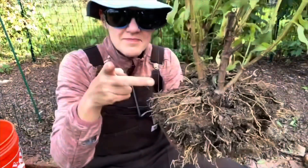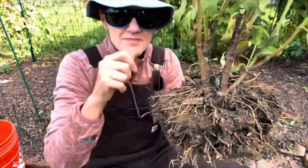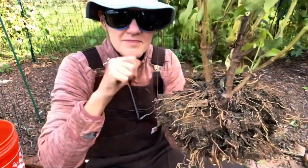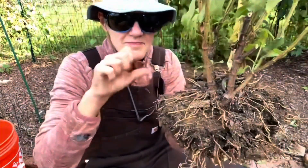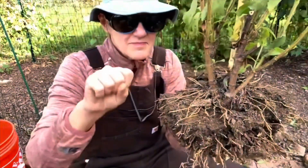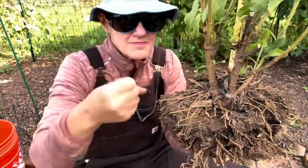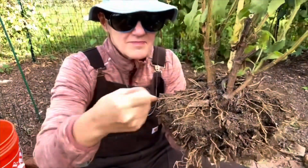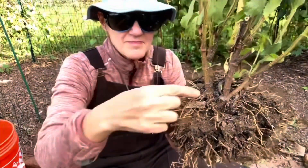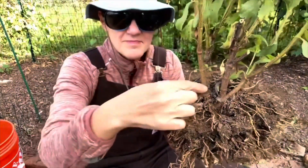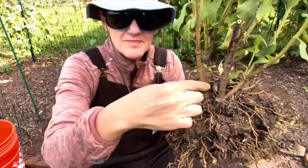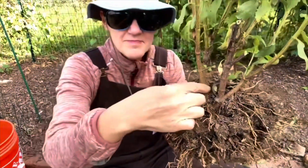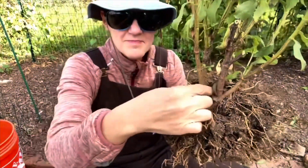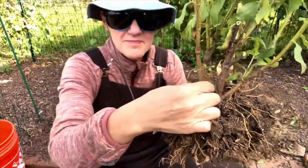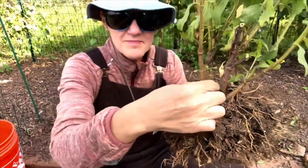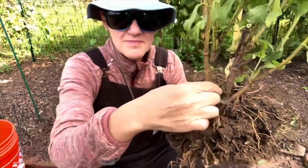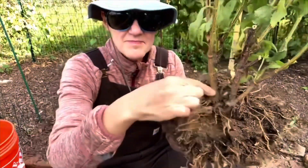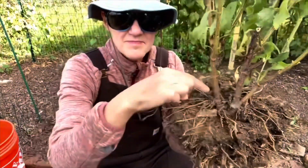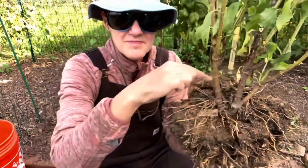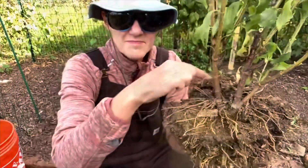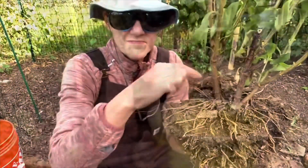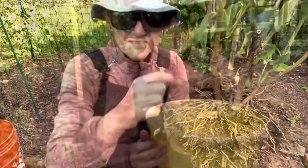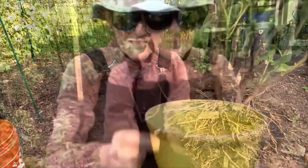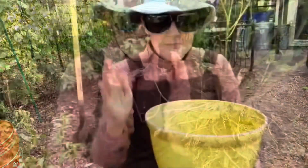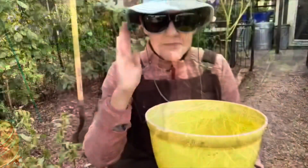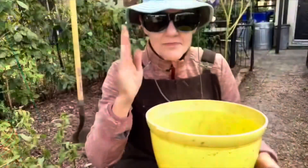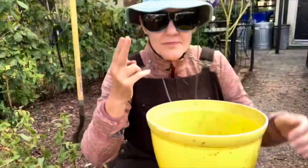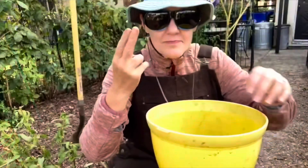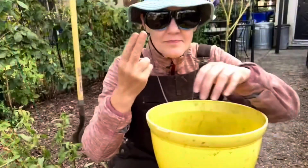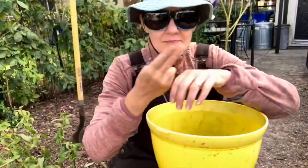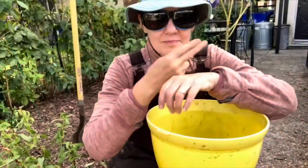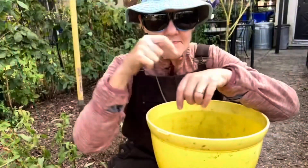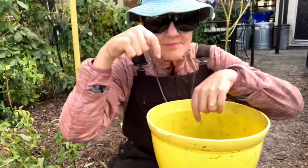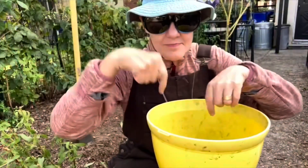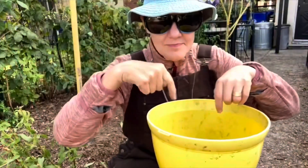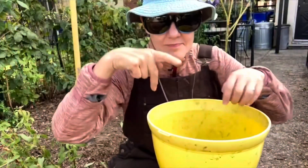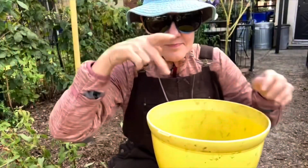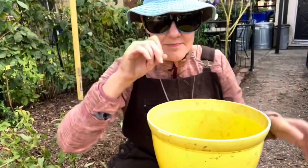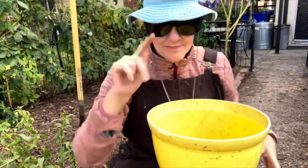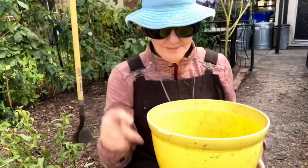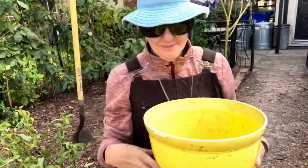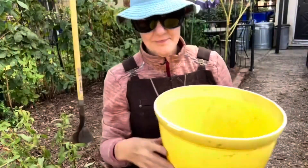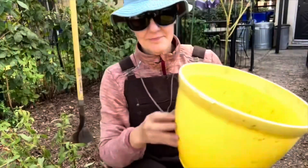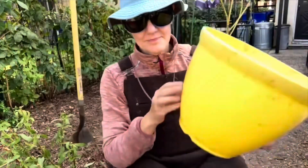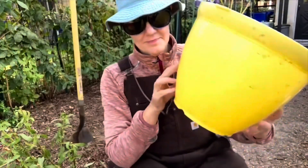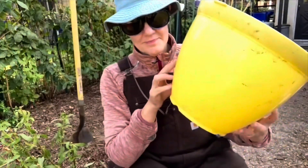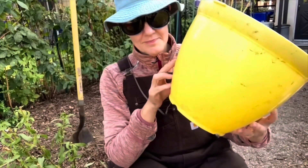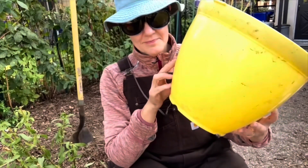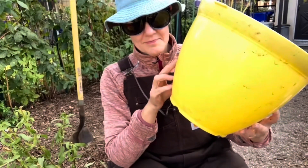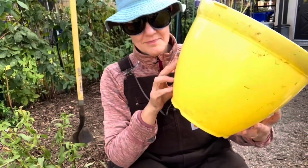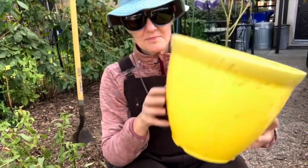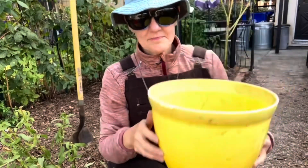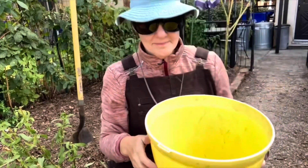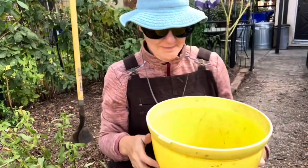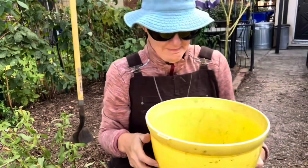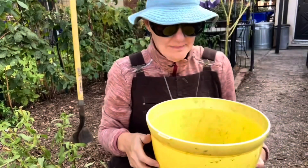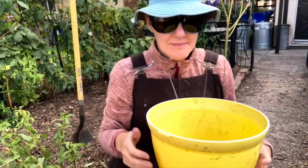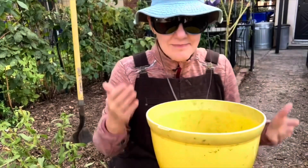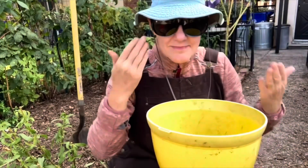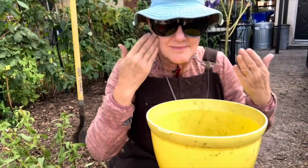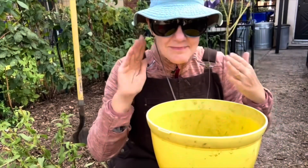And be careful not to break off the stems. I'm going to use this pot. I'm not